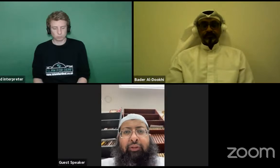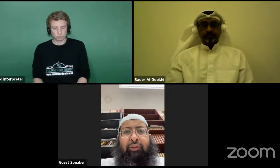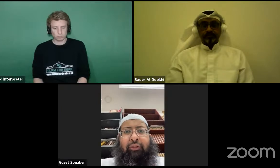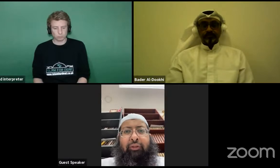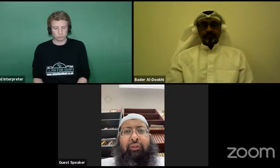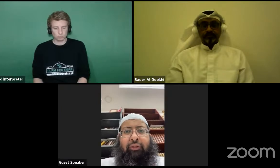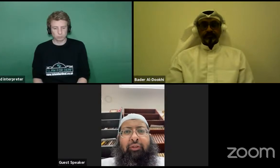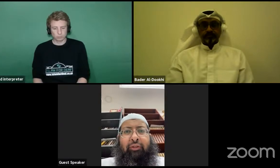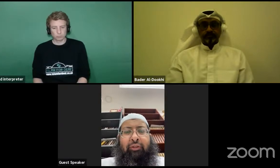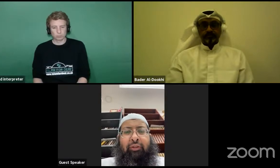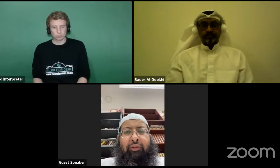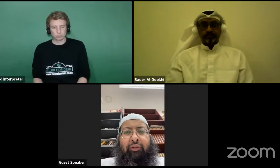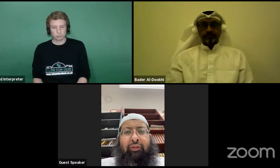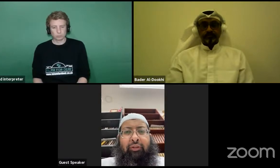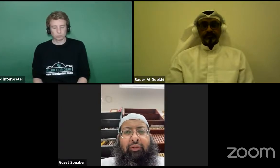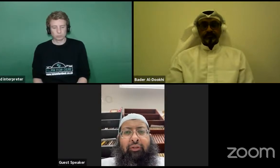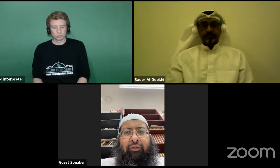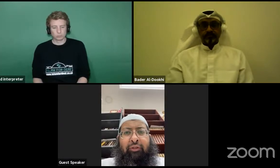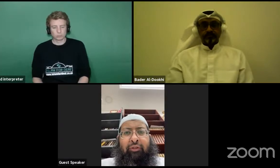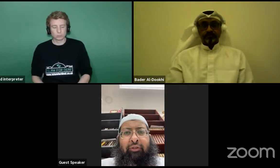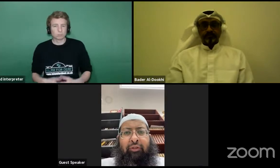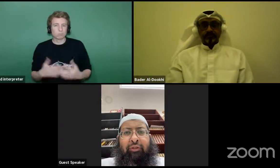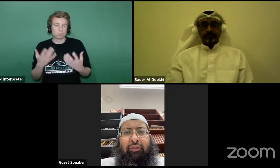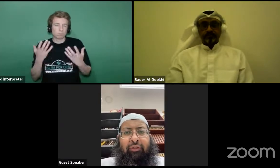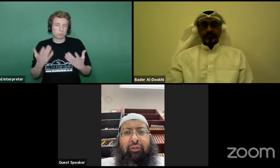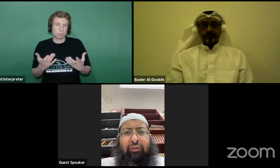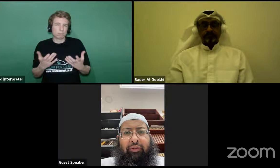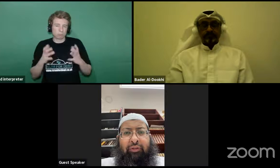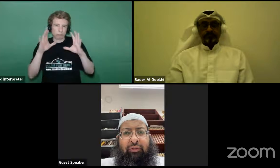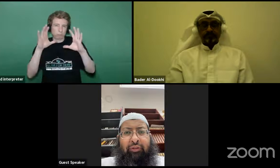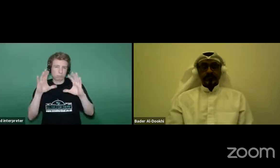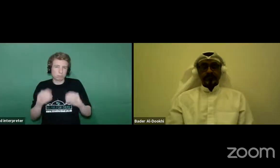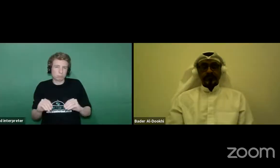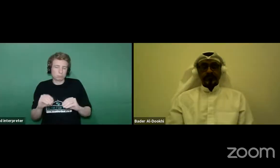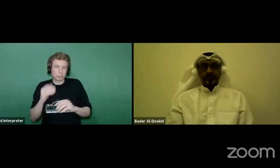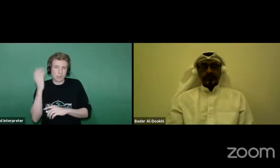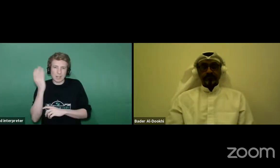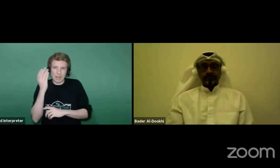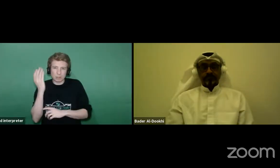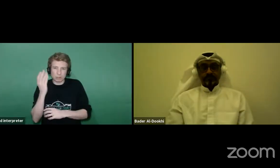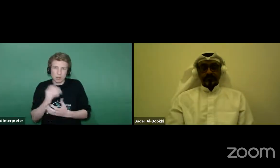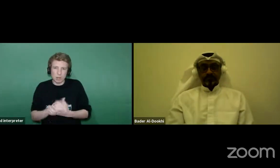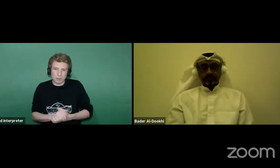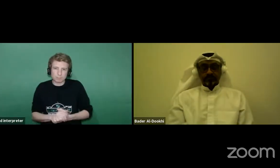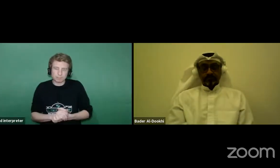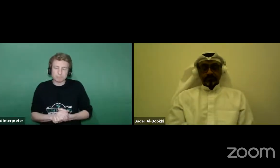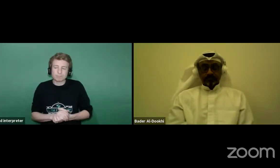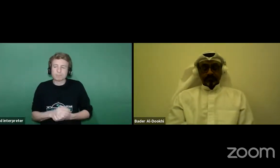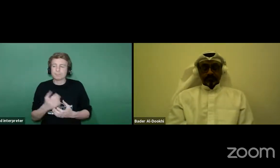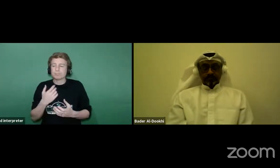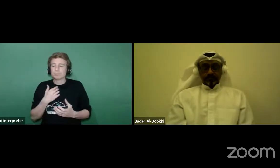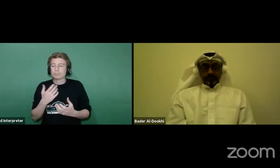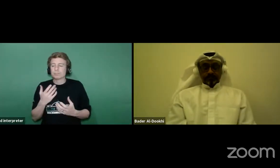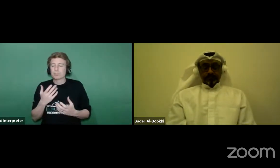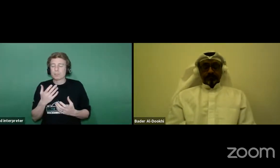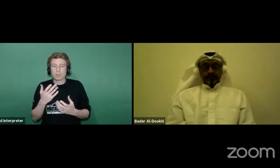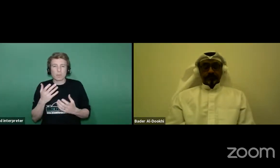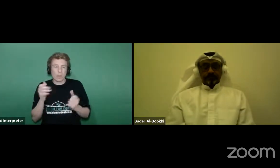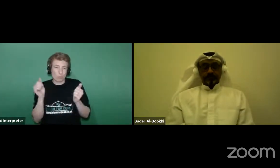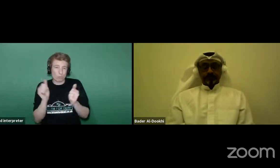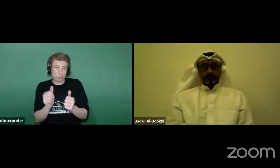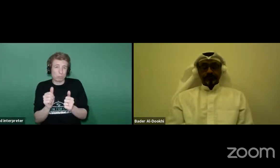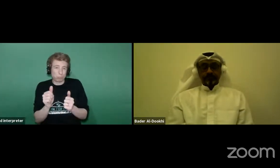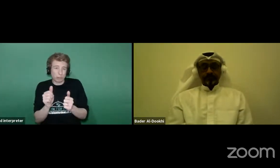So we will stop with tonight's lecture there, and I would just like to give a really